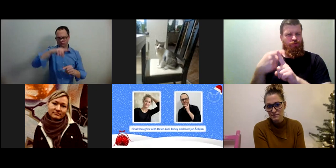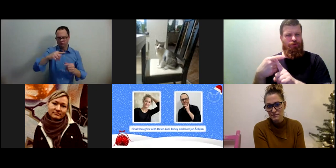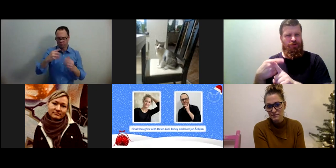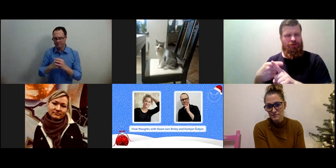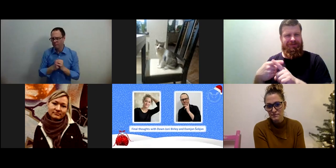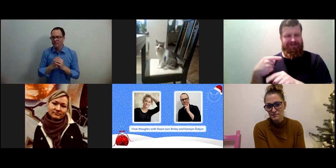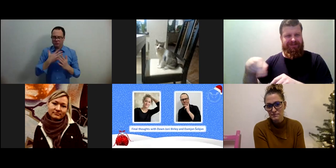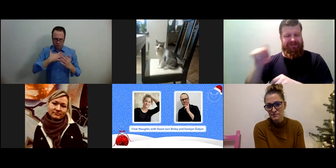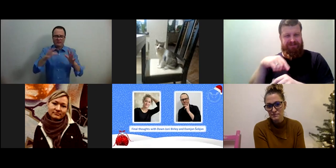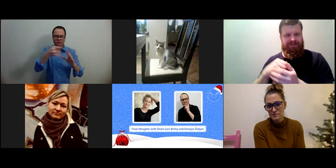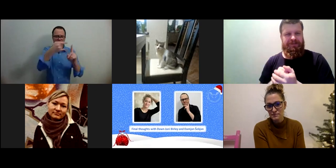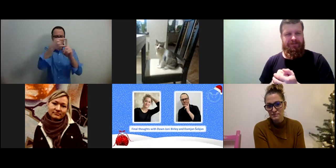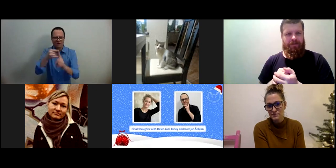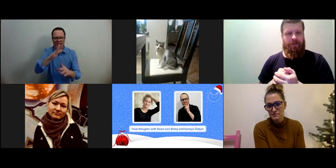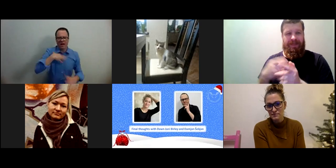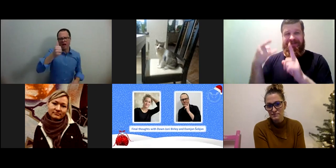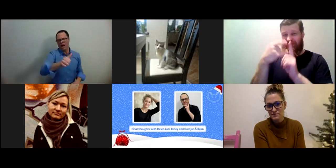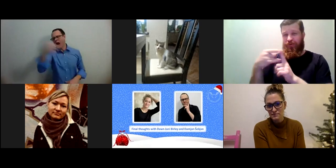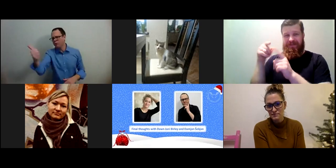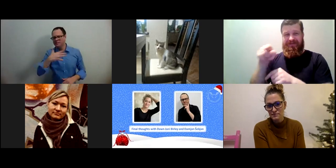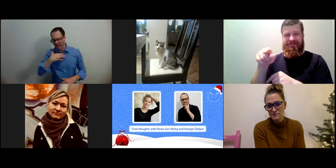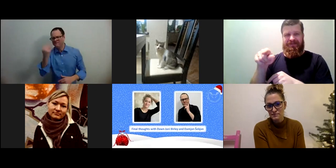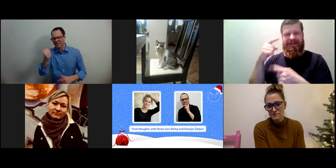And I'm very grateful to all deaf interpreters.